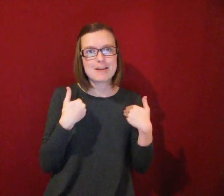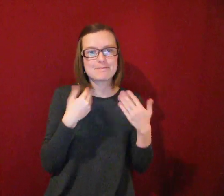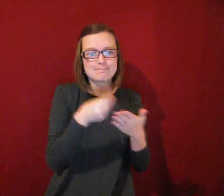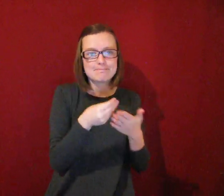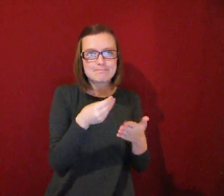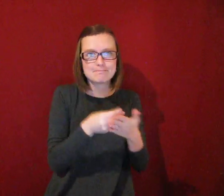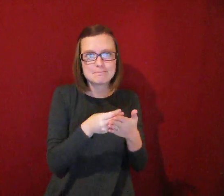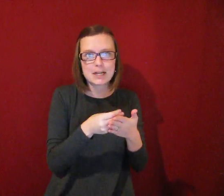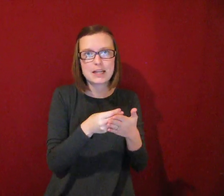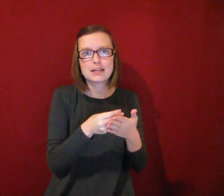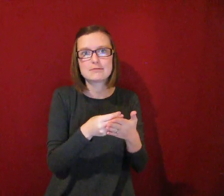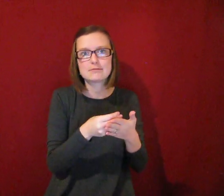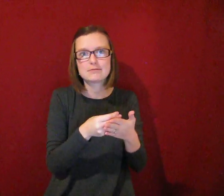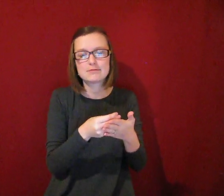you've been shopping.